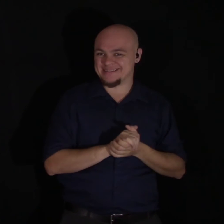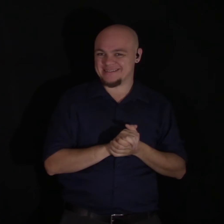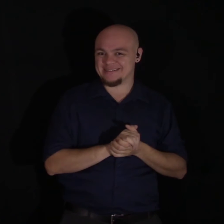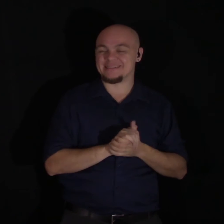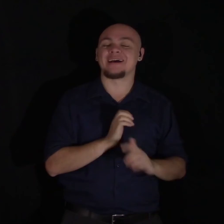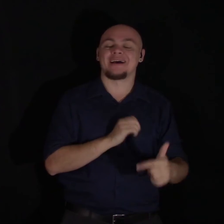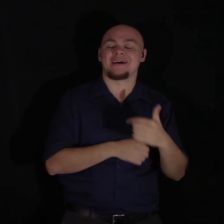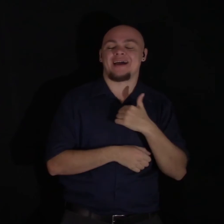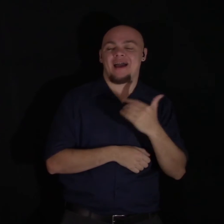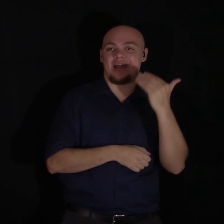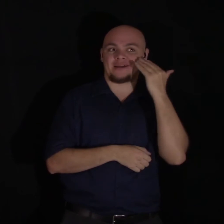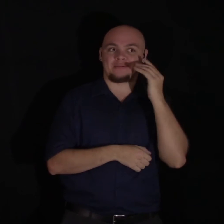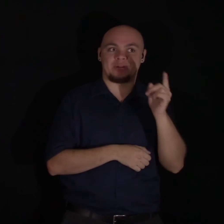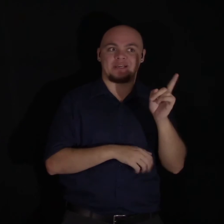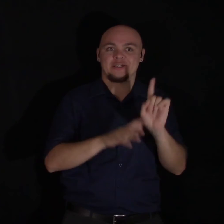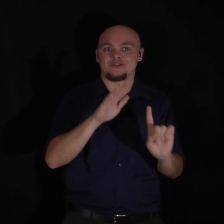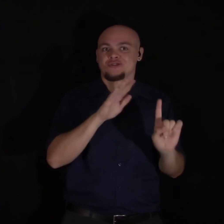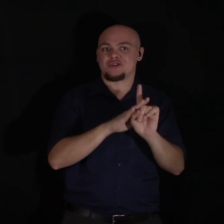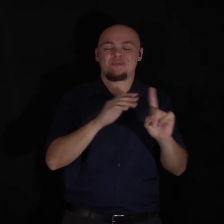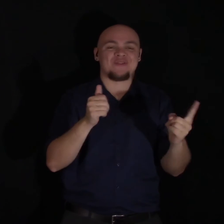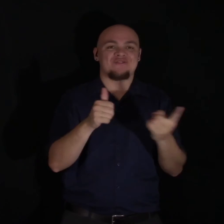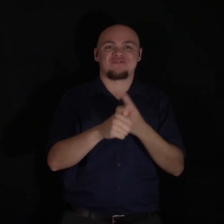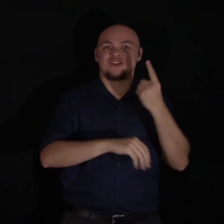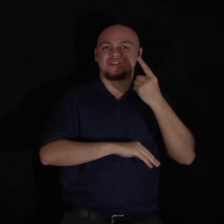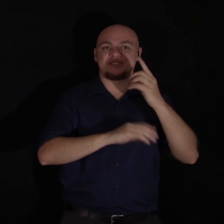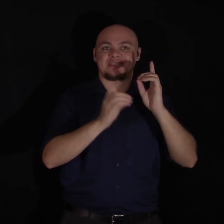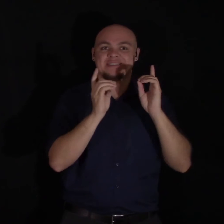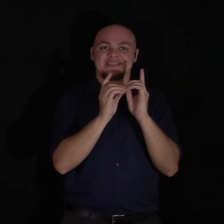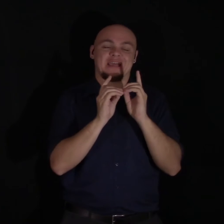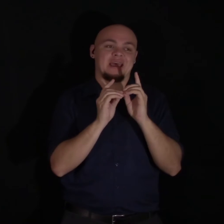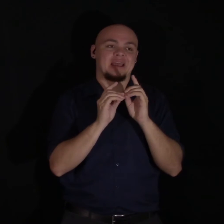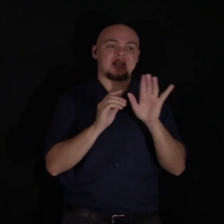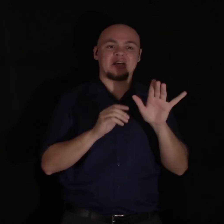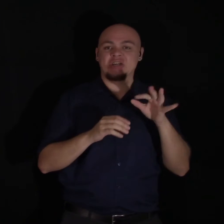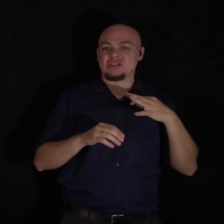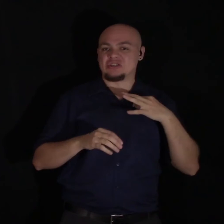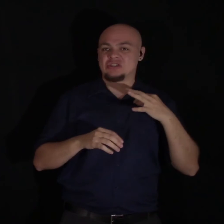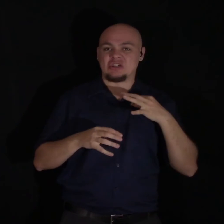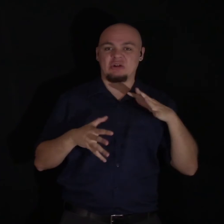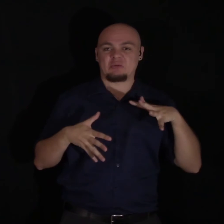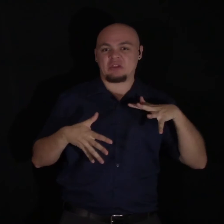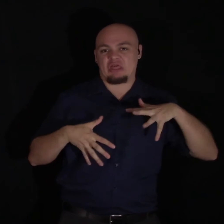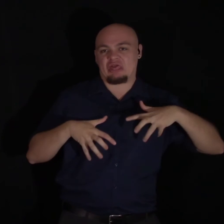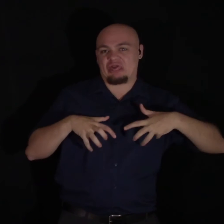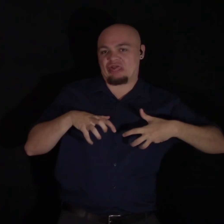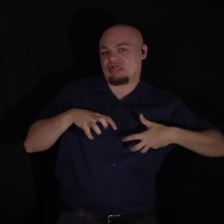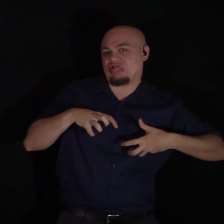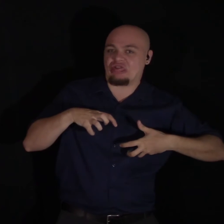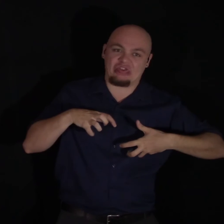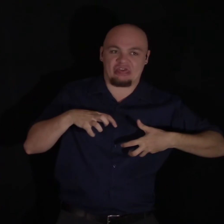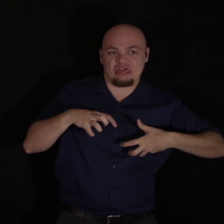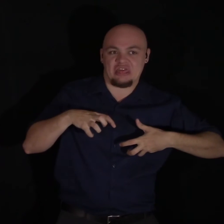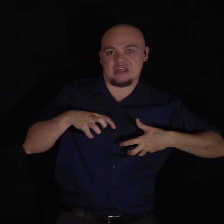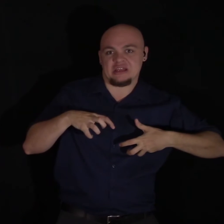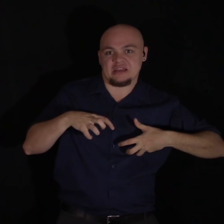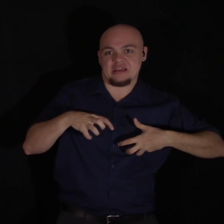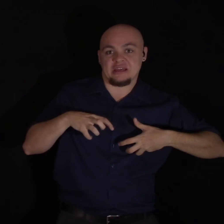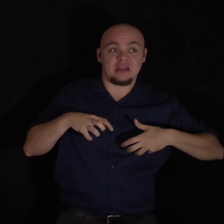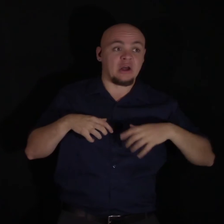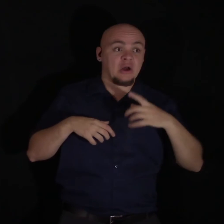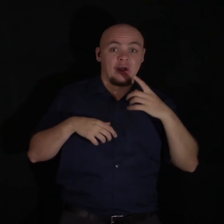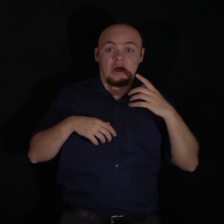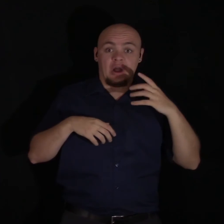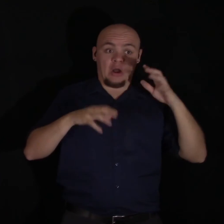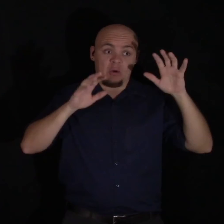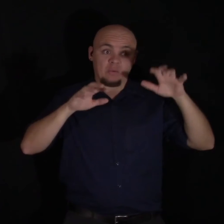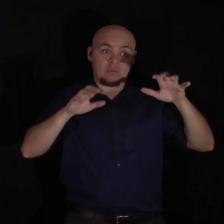I knew when he showed up for our first date in the most wrinkled shirt I have ever seen, with a rain hat to